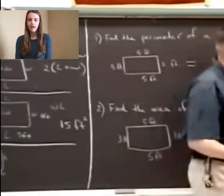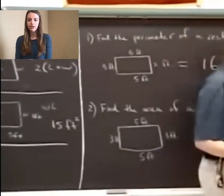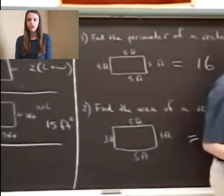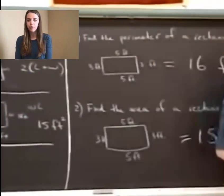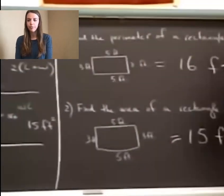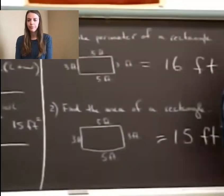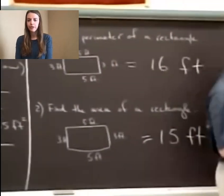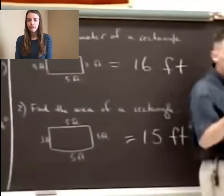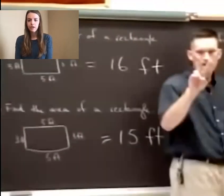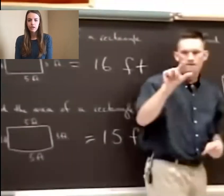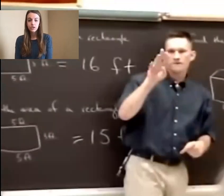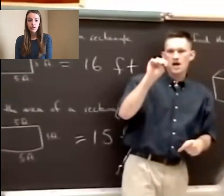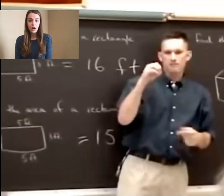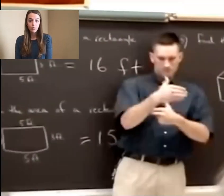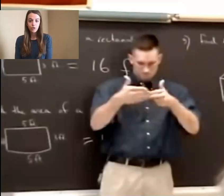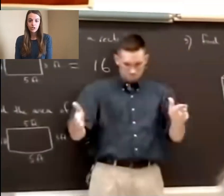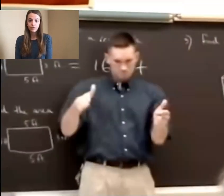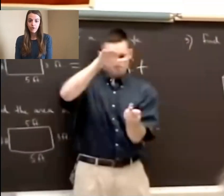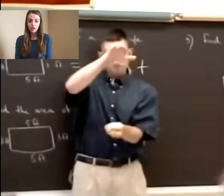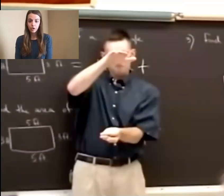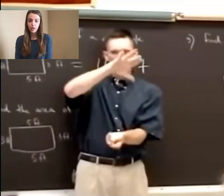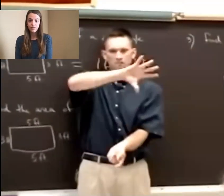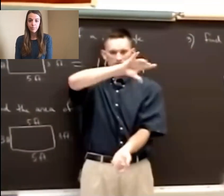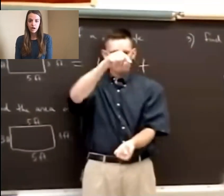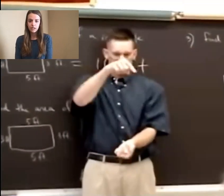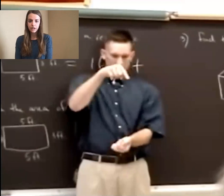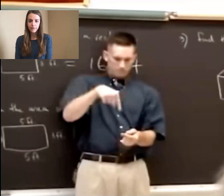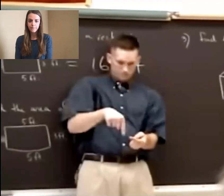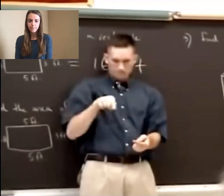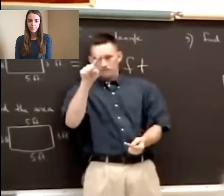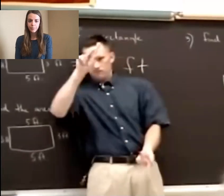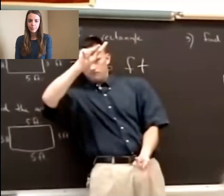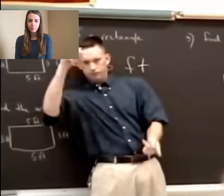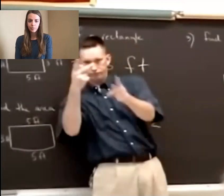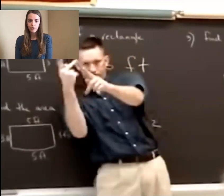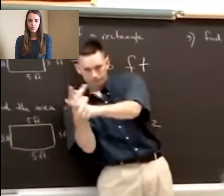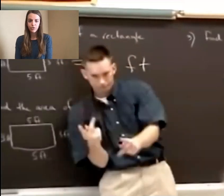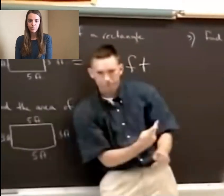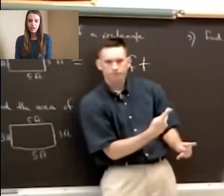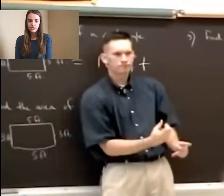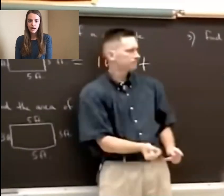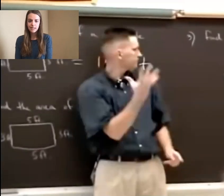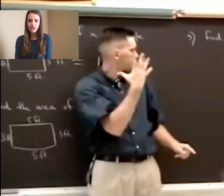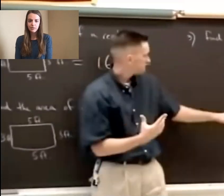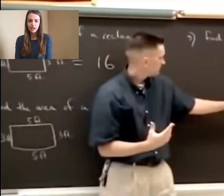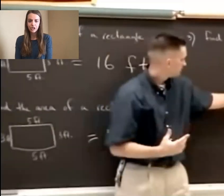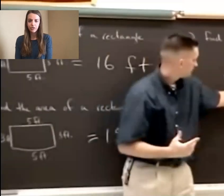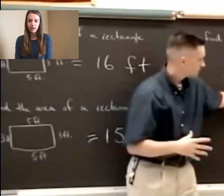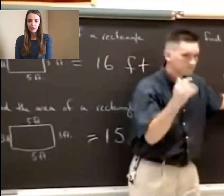Okay, good job. So now moving on to volume, you have a box here. We have 3 sides that we need to measure, the length